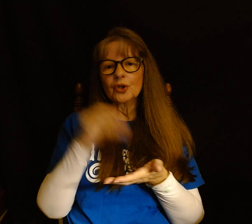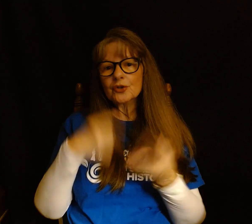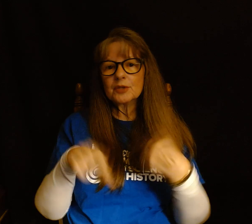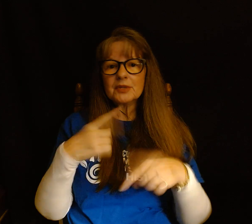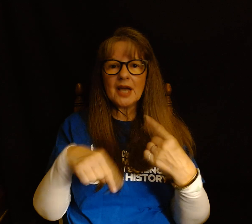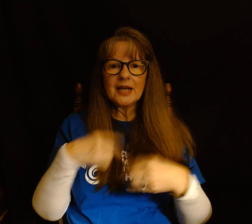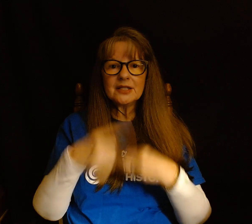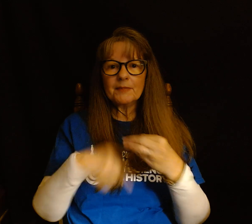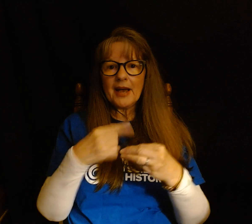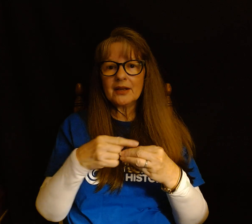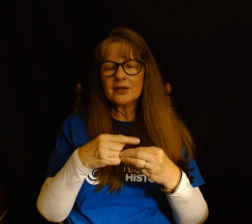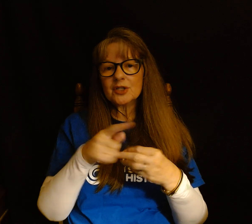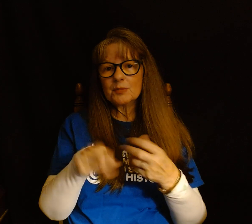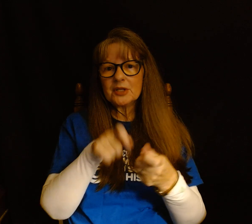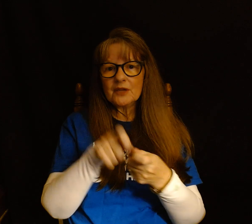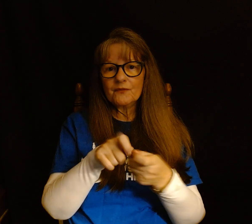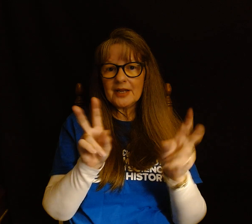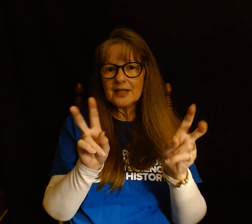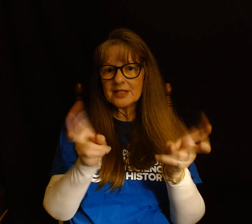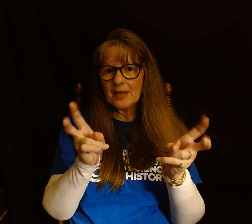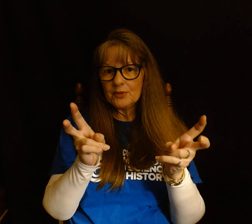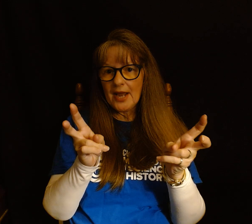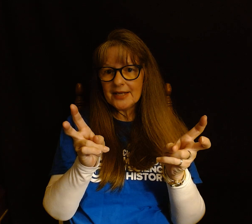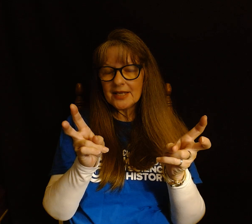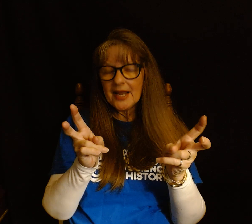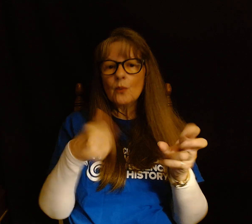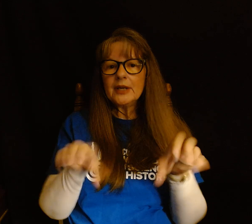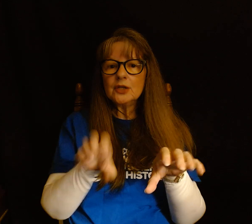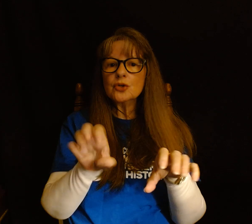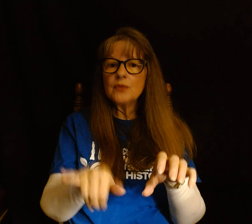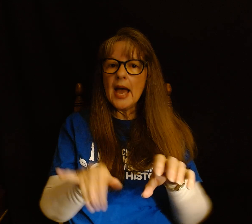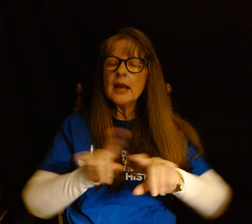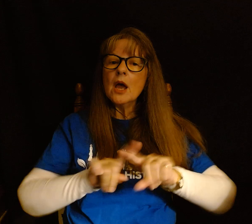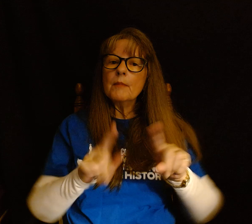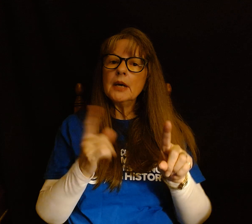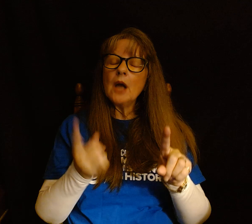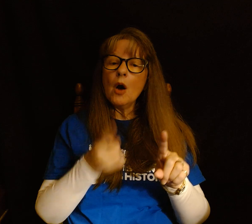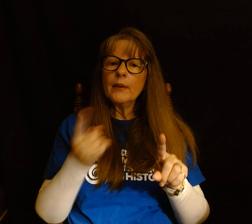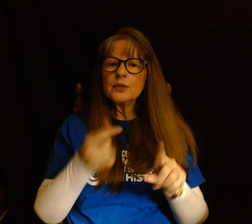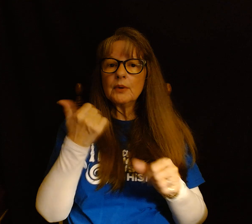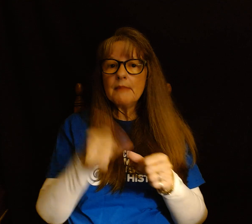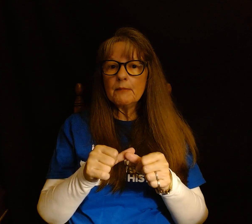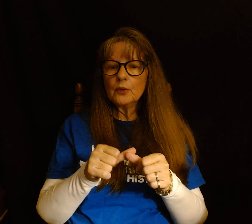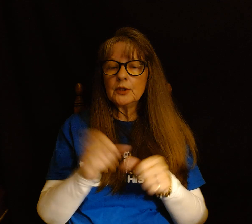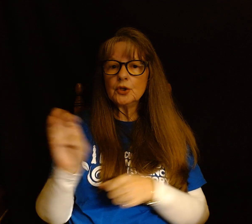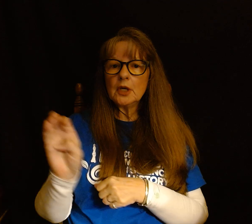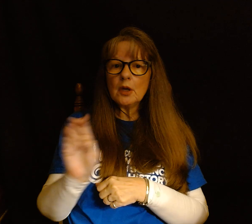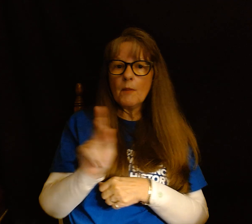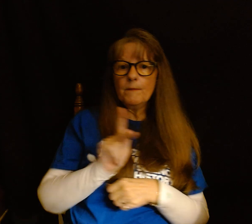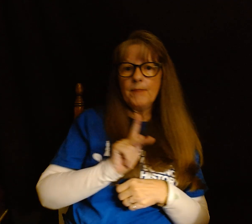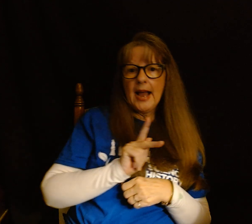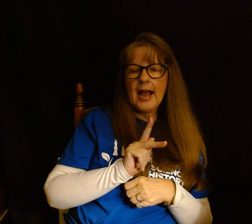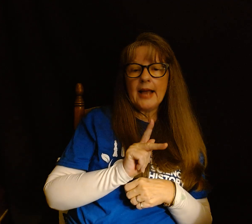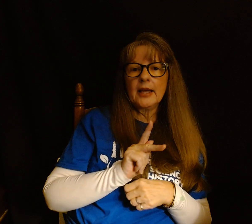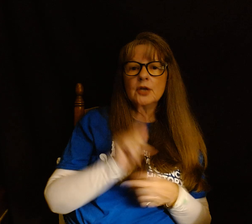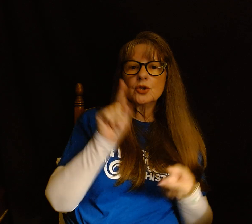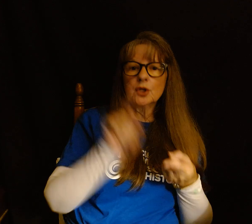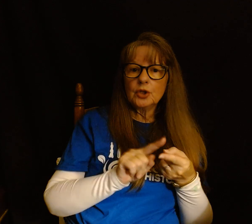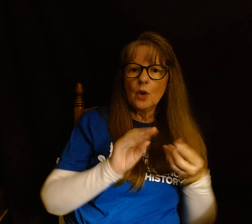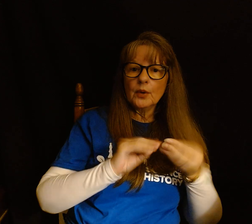some signs about a specific subject, we can do that. But always remember that you can go back to the lower